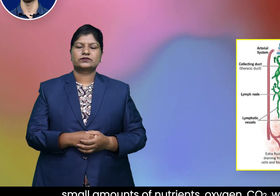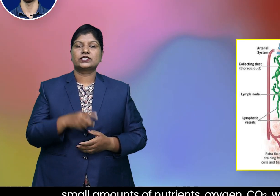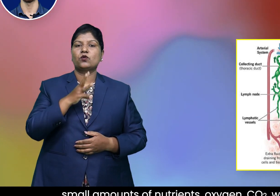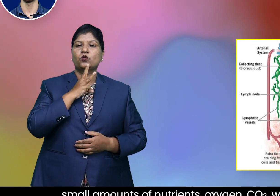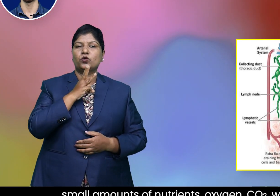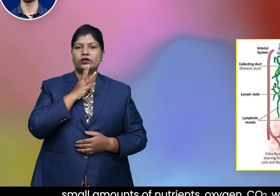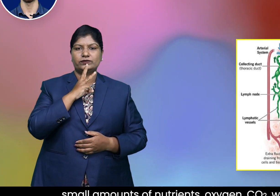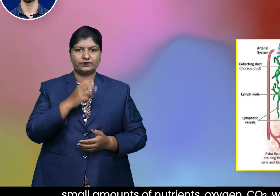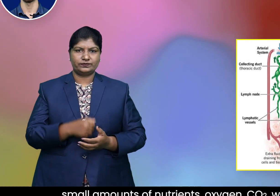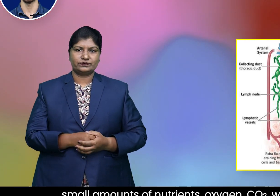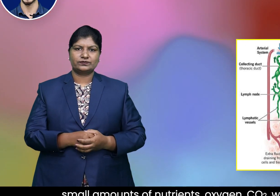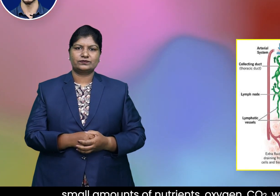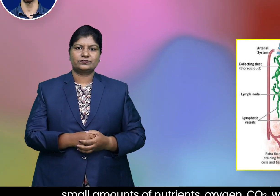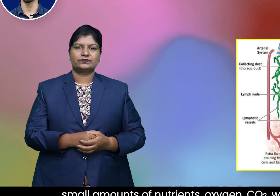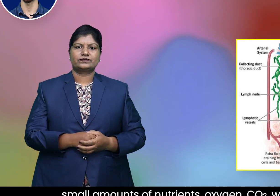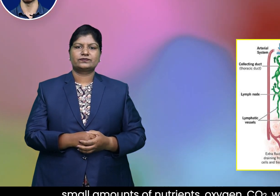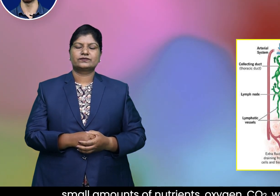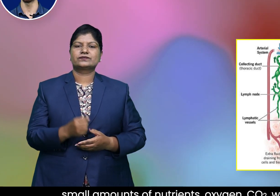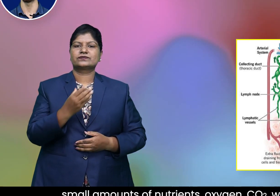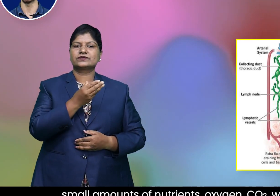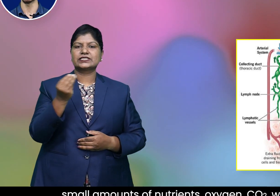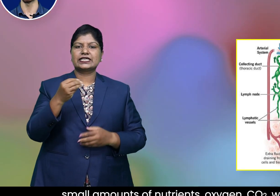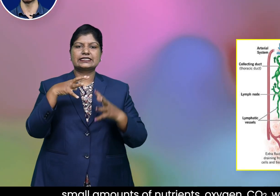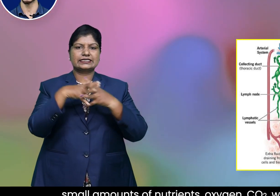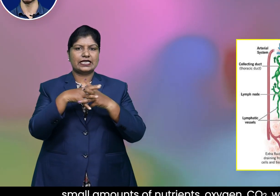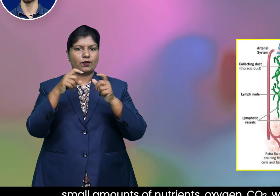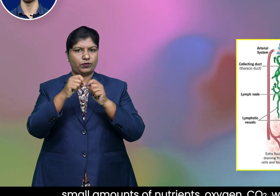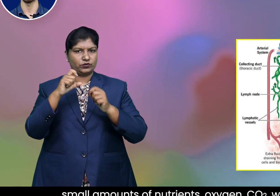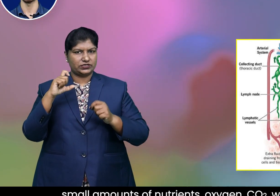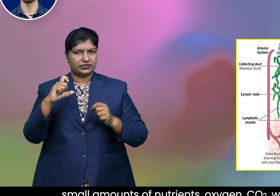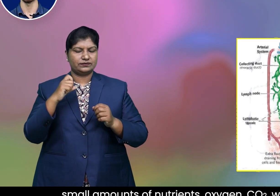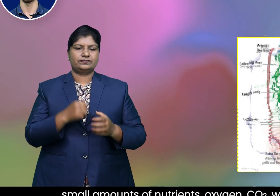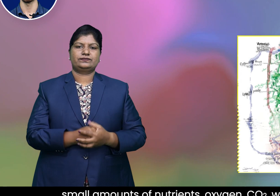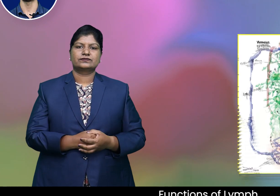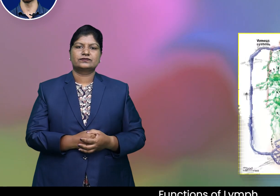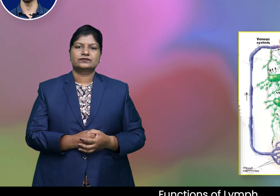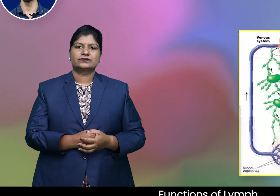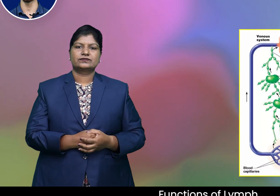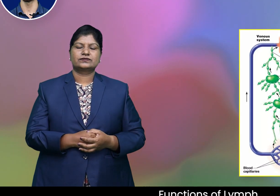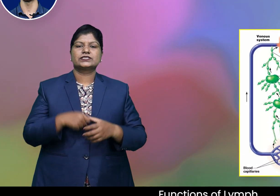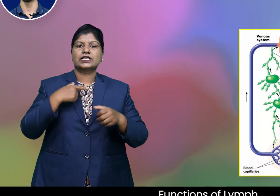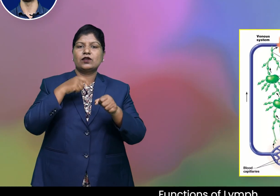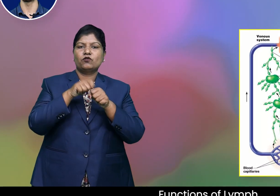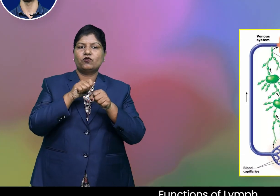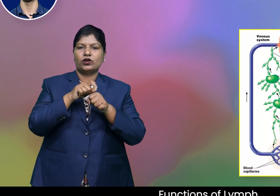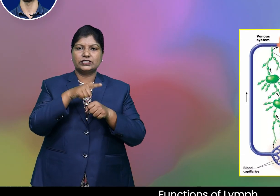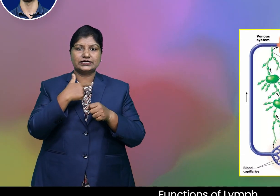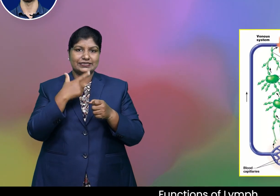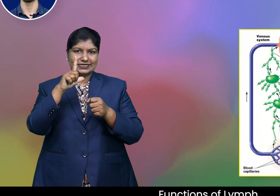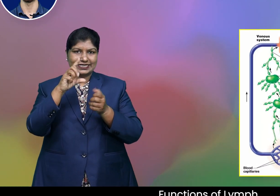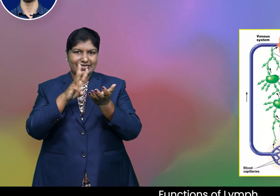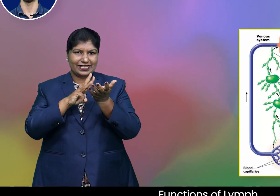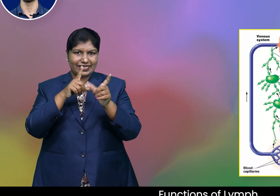water, and WBC. Functions of lymph.